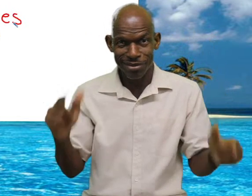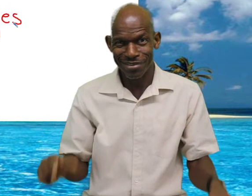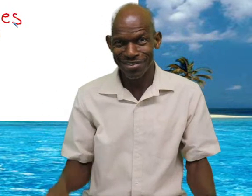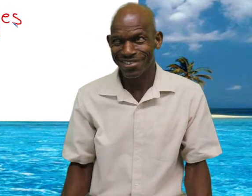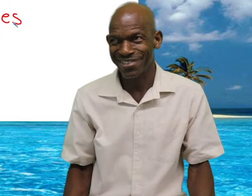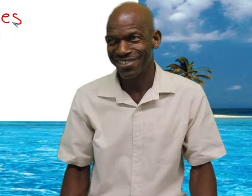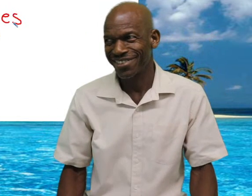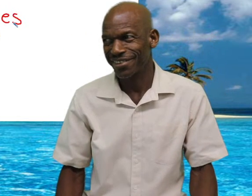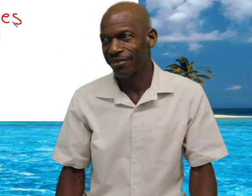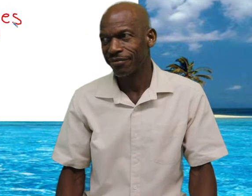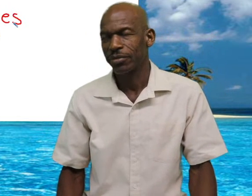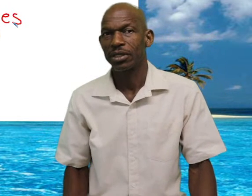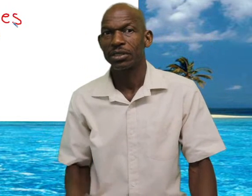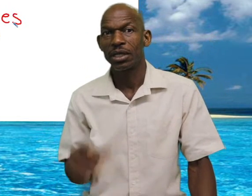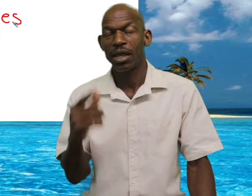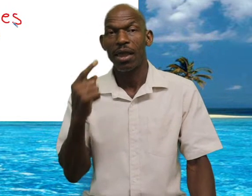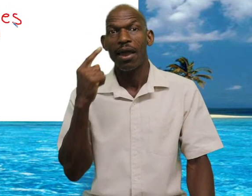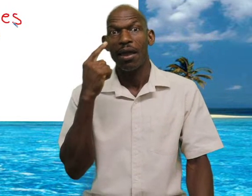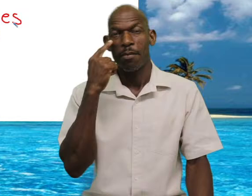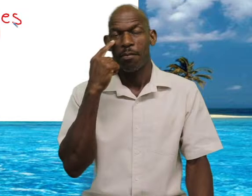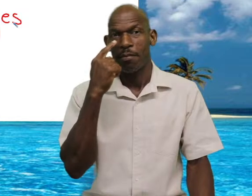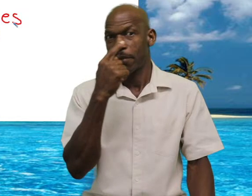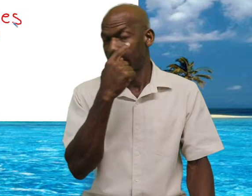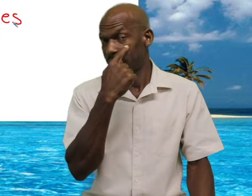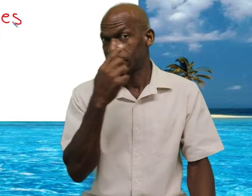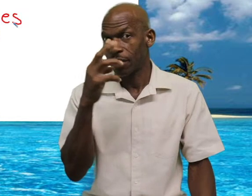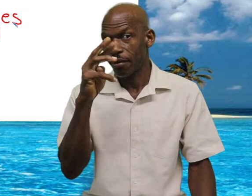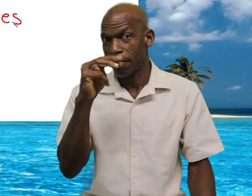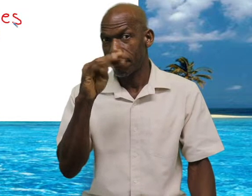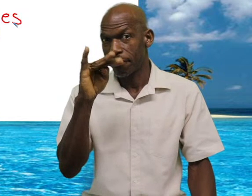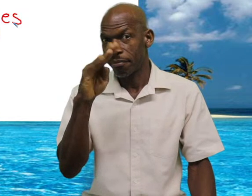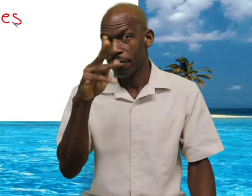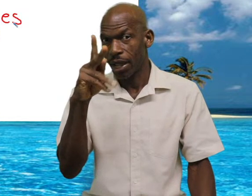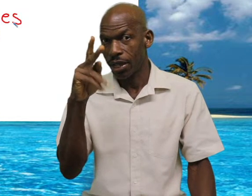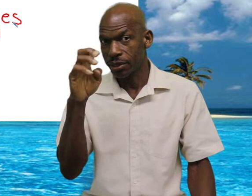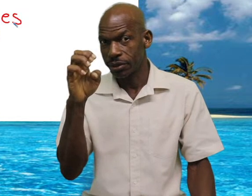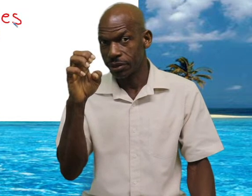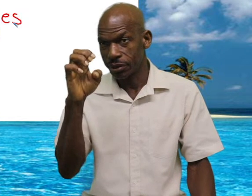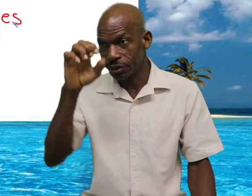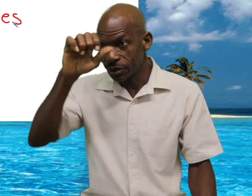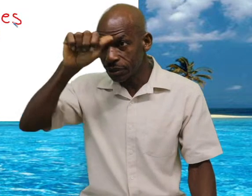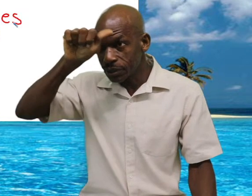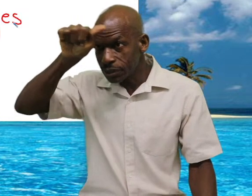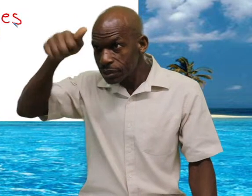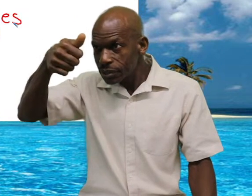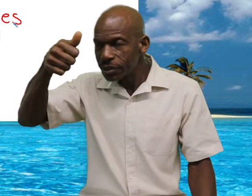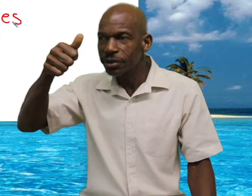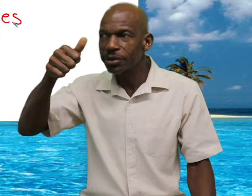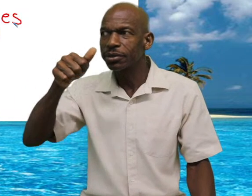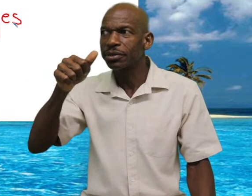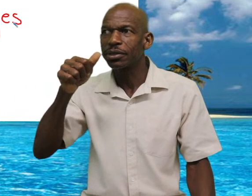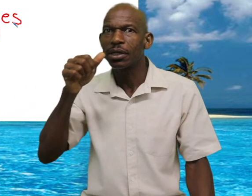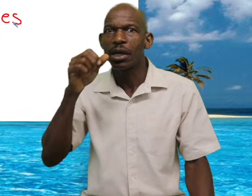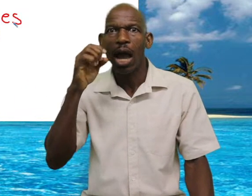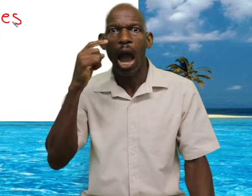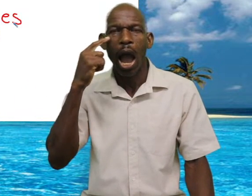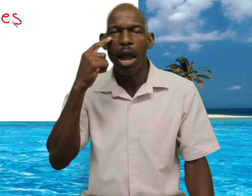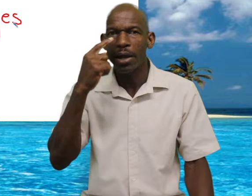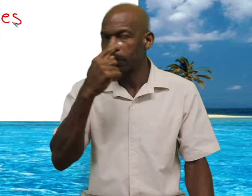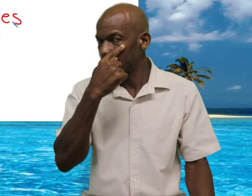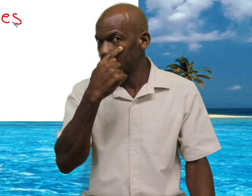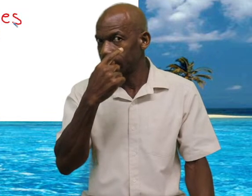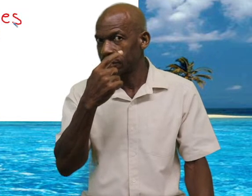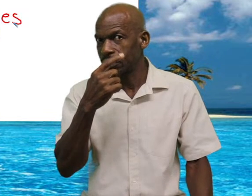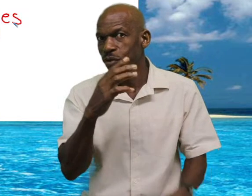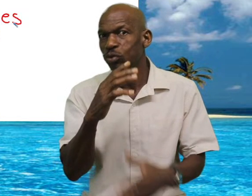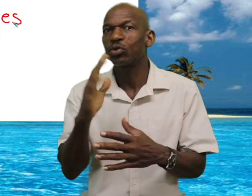right? Mike's eyes. His eyes is part of his body. So I'm showing ownership based on parts of something or